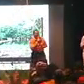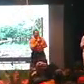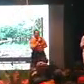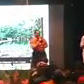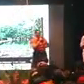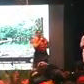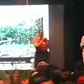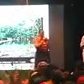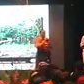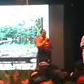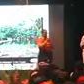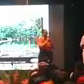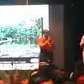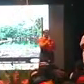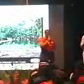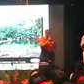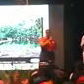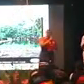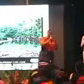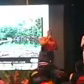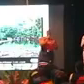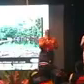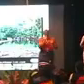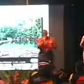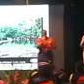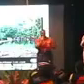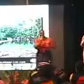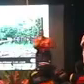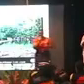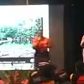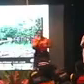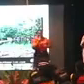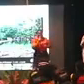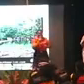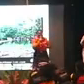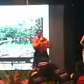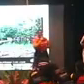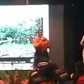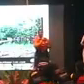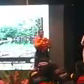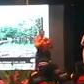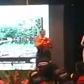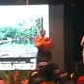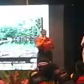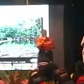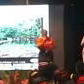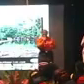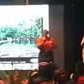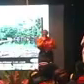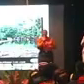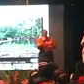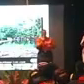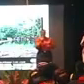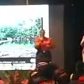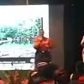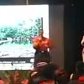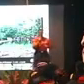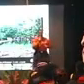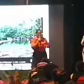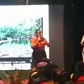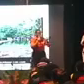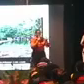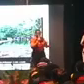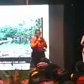bridge for maintenance. Recall back to your province and you see what are things that need to be